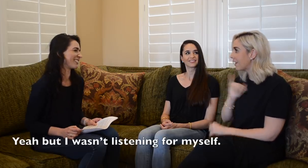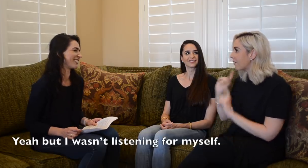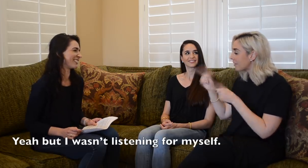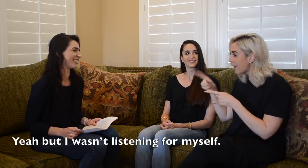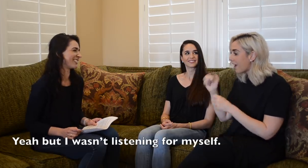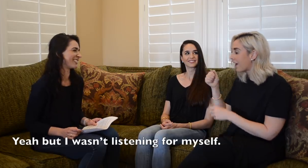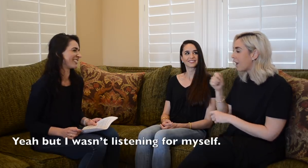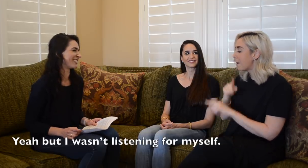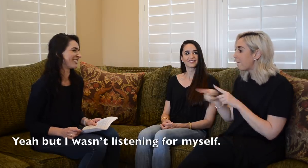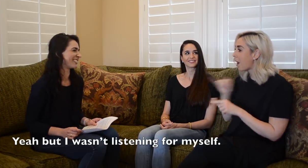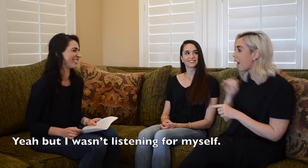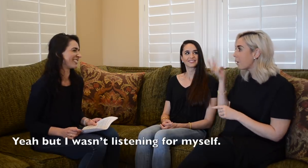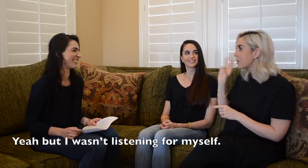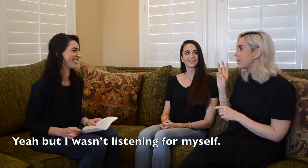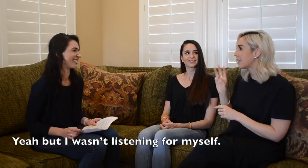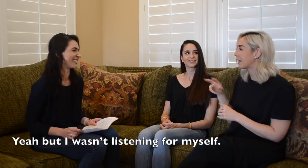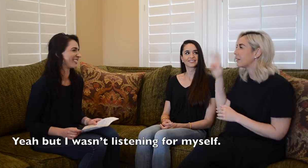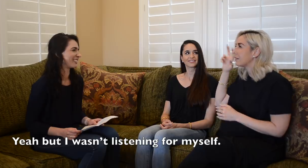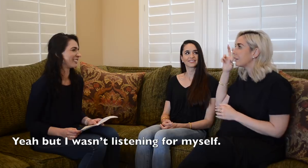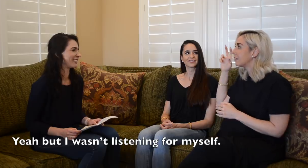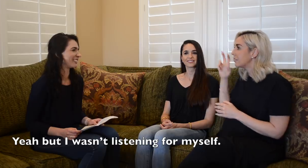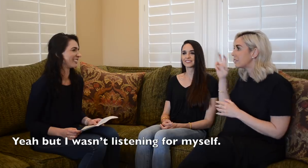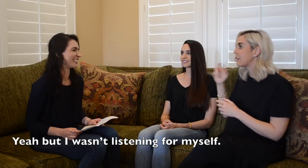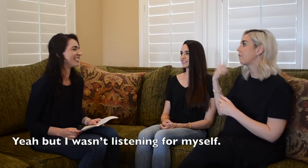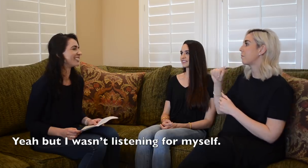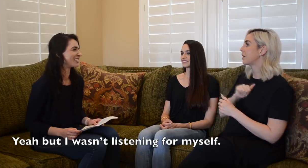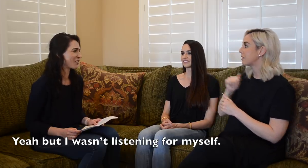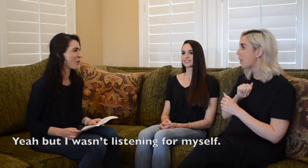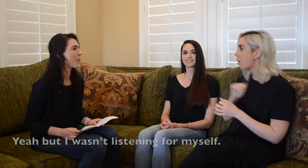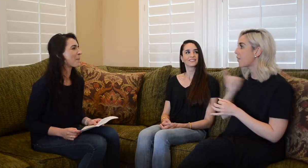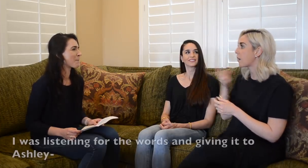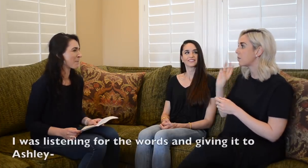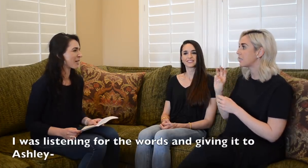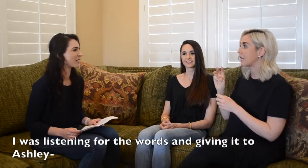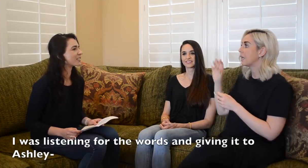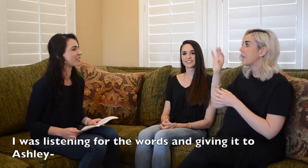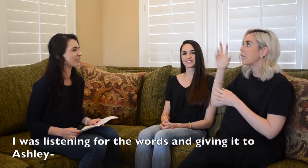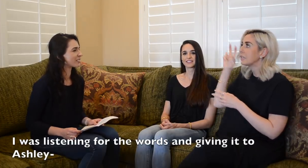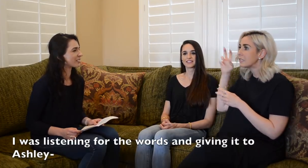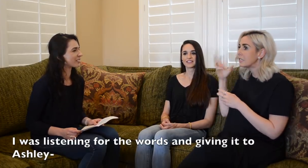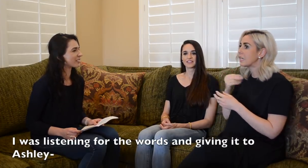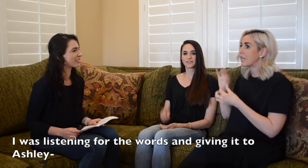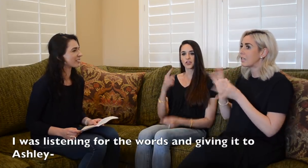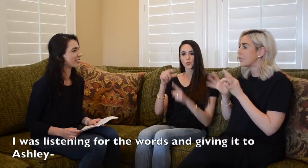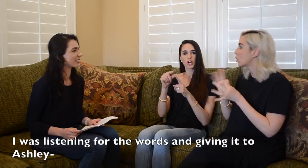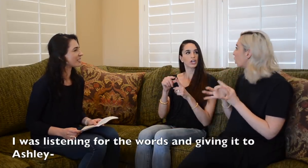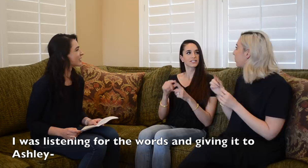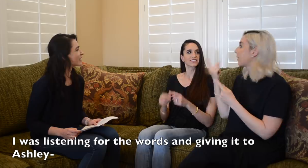I go, yeah, but I wasn't like listening for myself. I was like listening and for the words. For